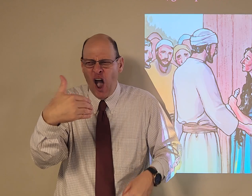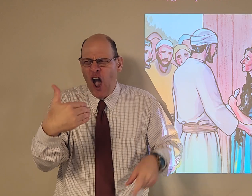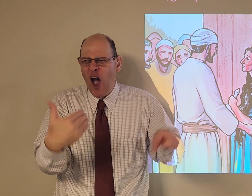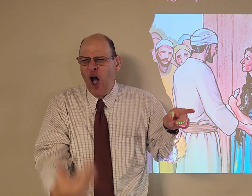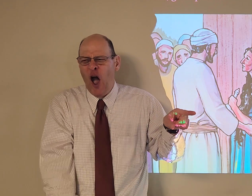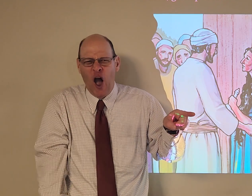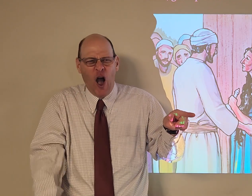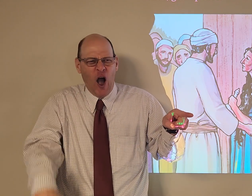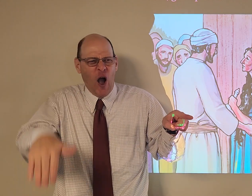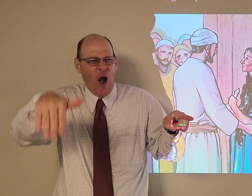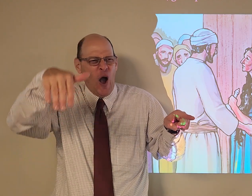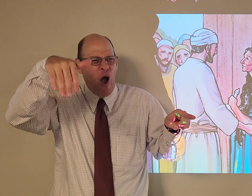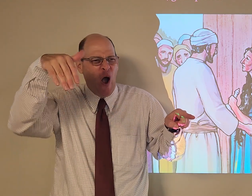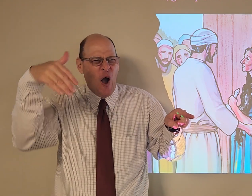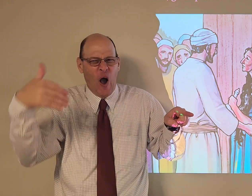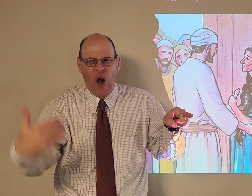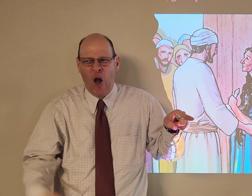She had great faith.